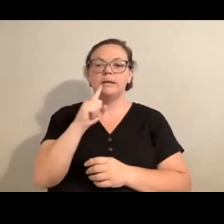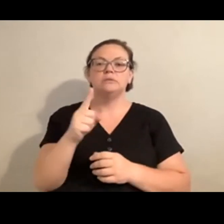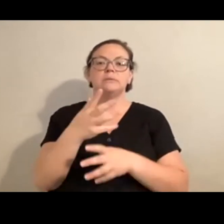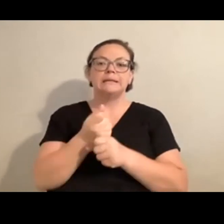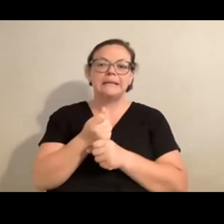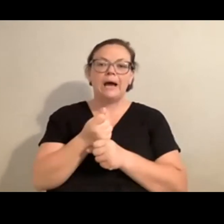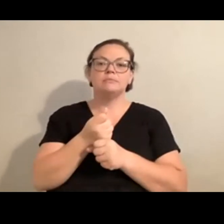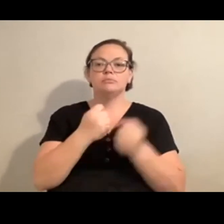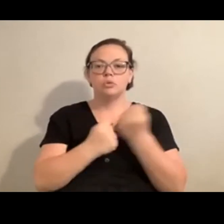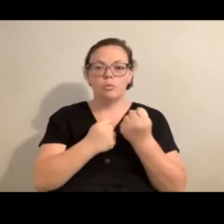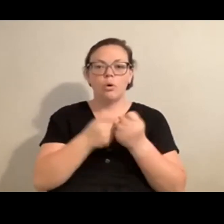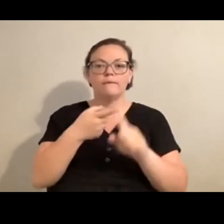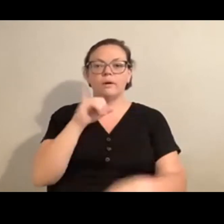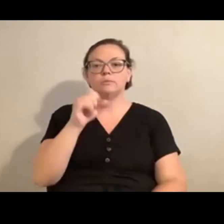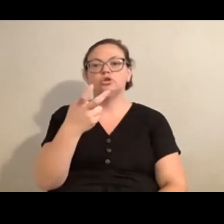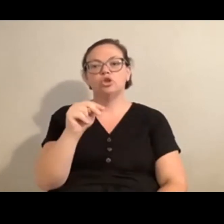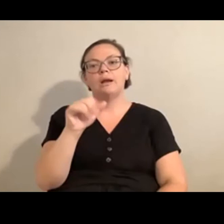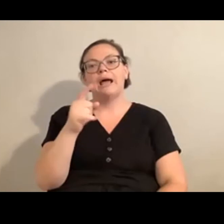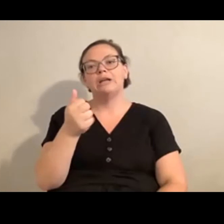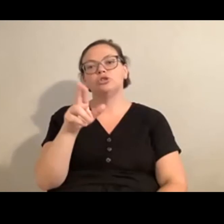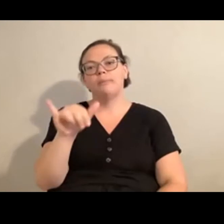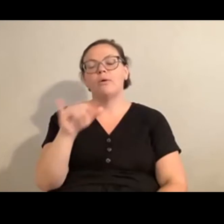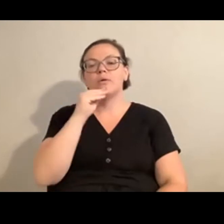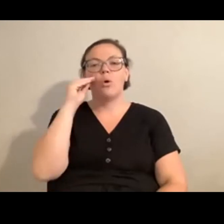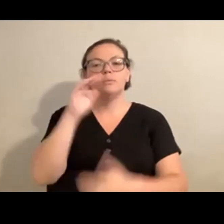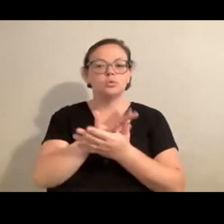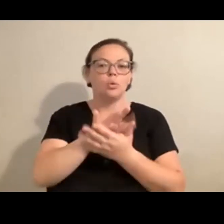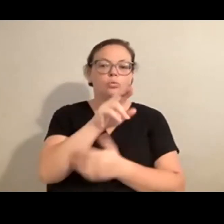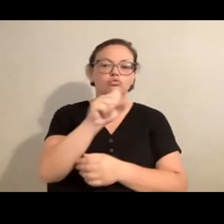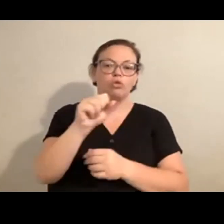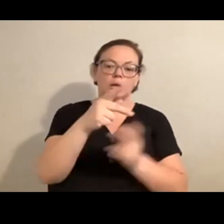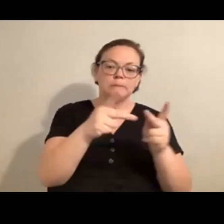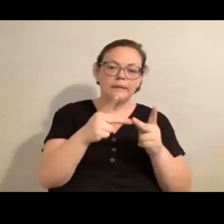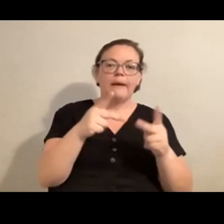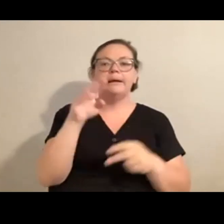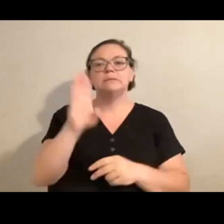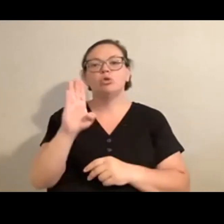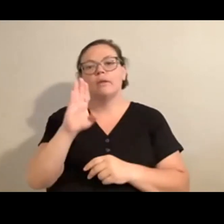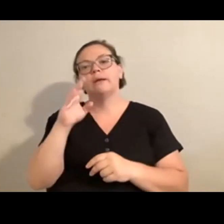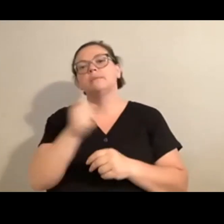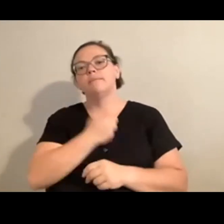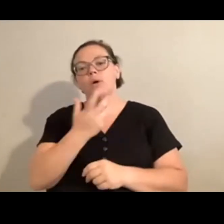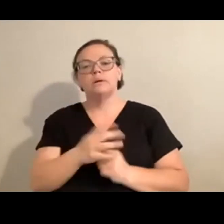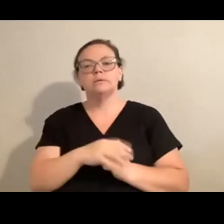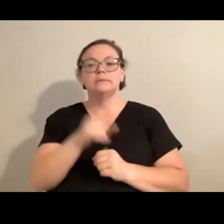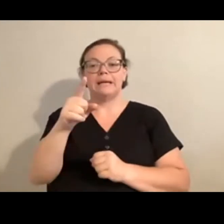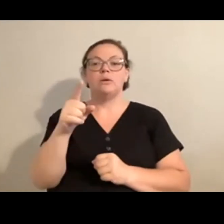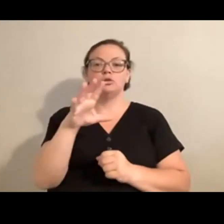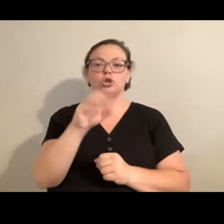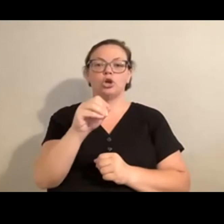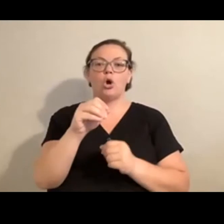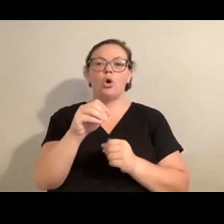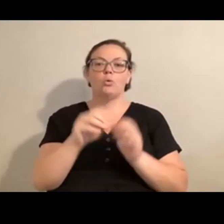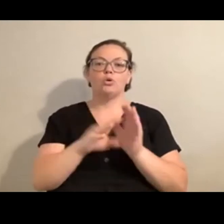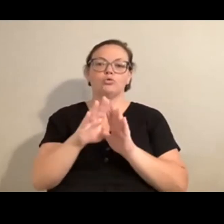his work from John Ashbery Home School, The Frost Place, Brooklyn Poets, Breadloaf, and Tin House. He was the co-curator of the West